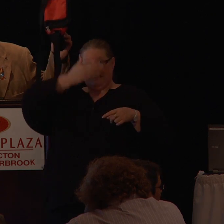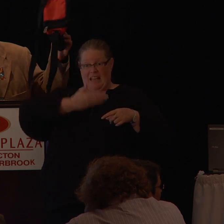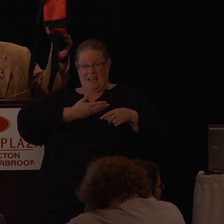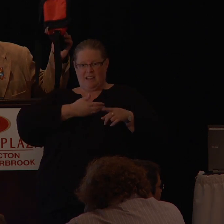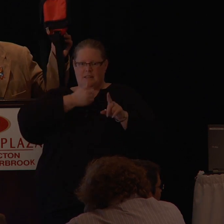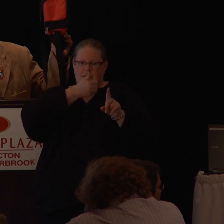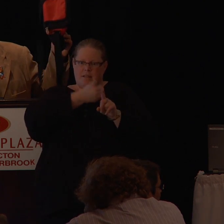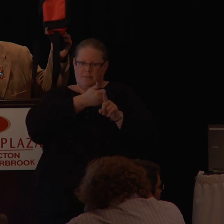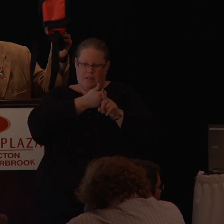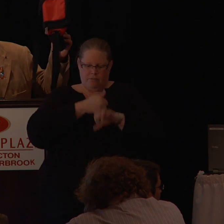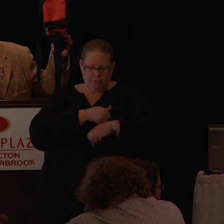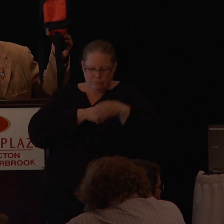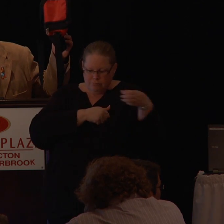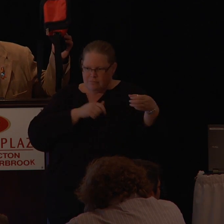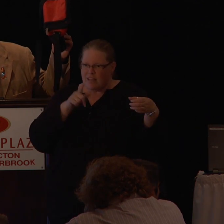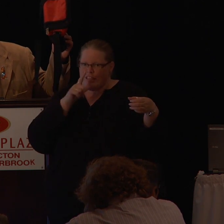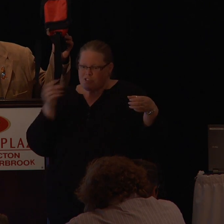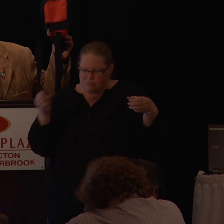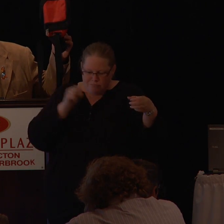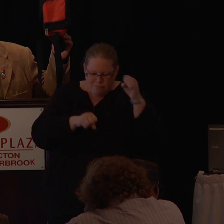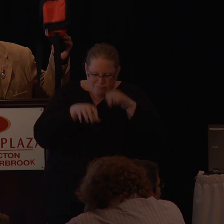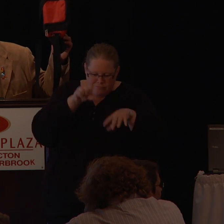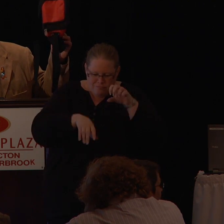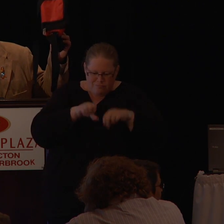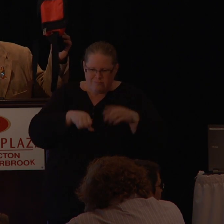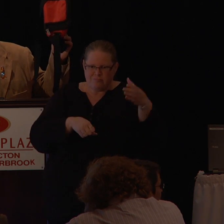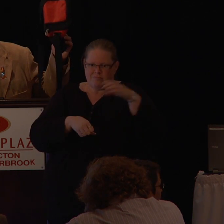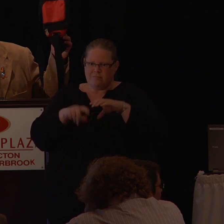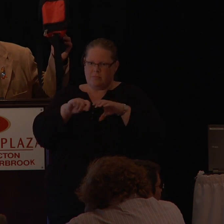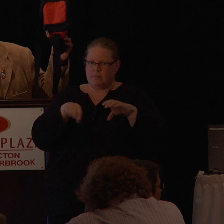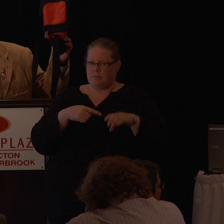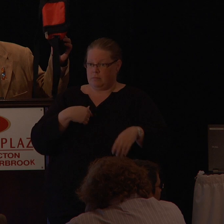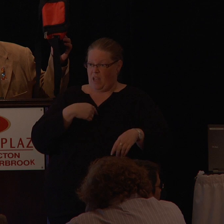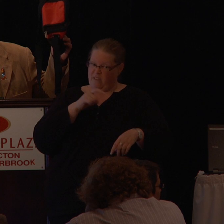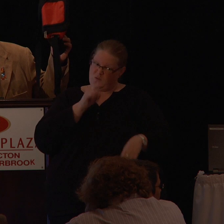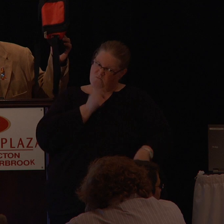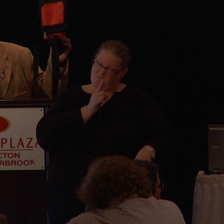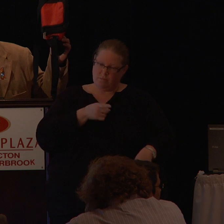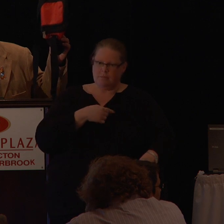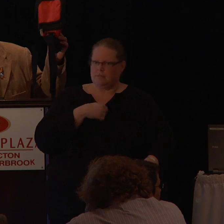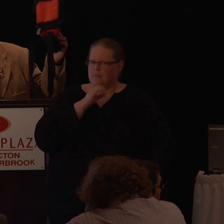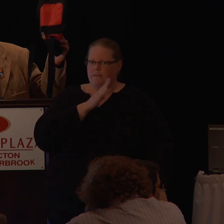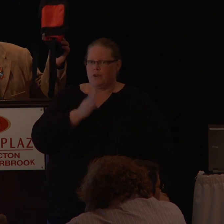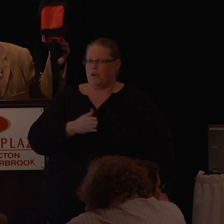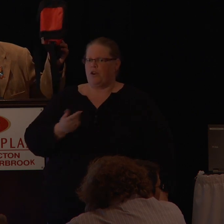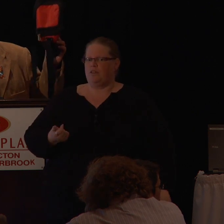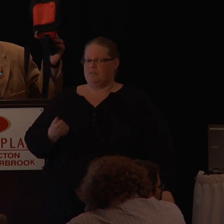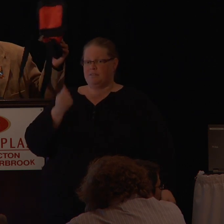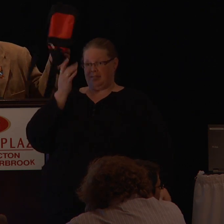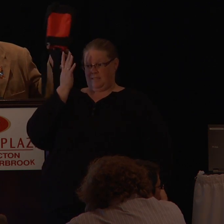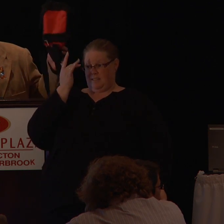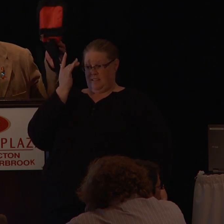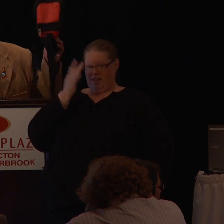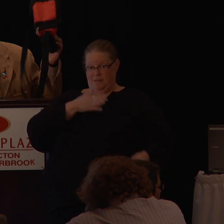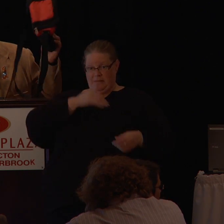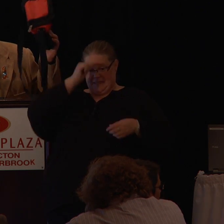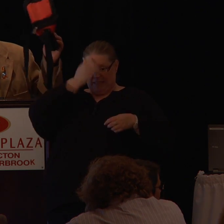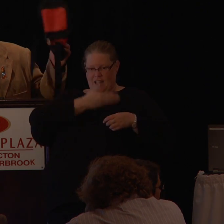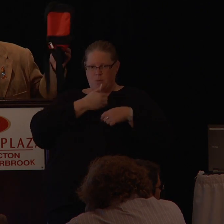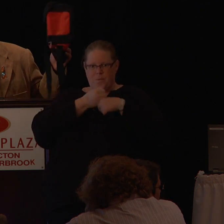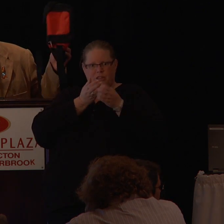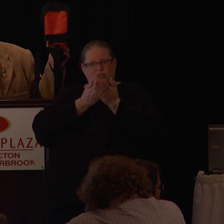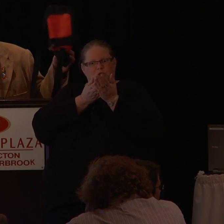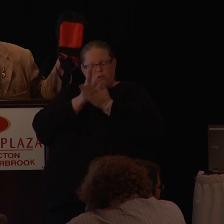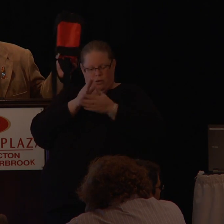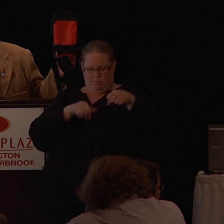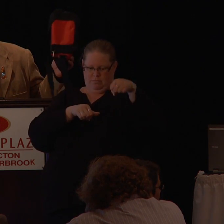lunch the night before every day without being asked to do it. Why does he do it? Because he wants to make sure that that